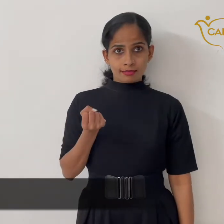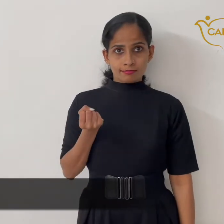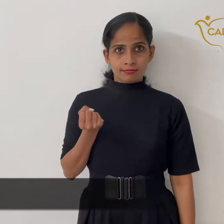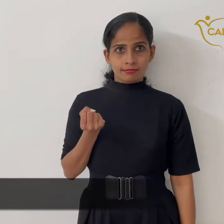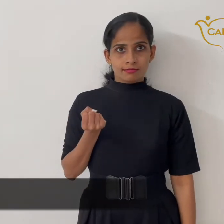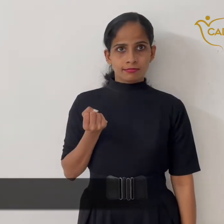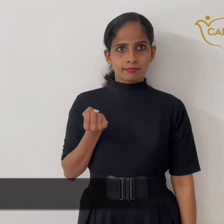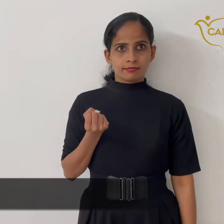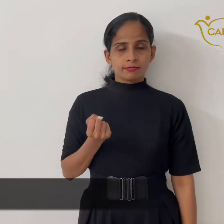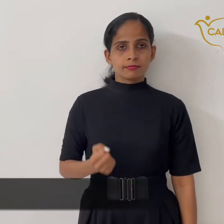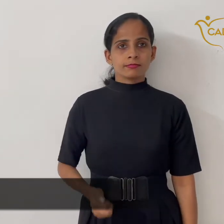buy